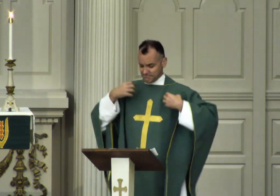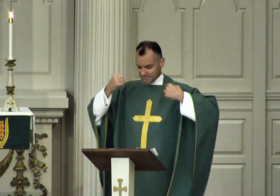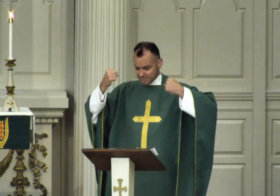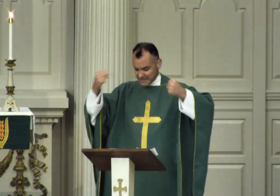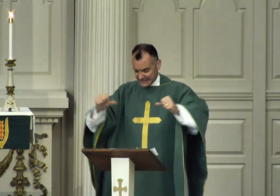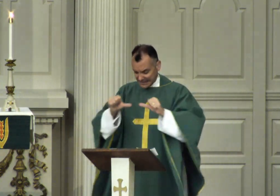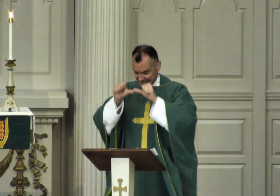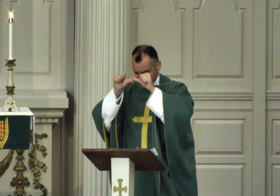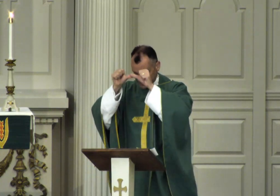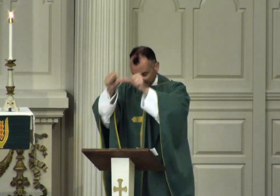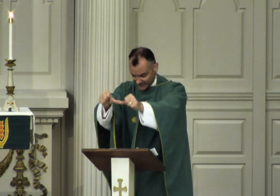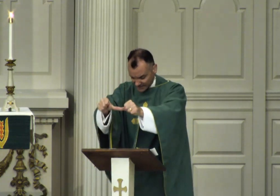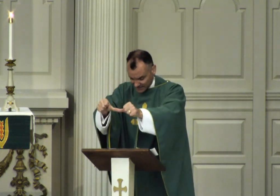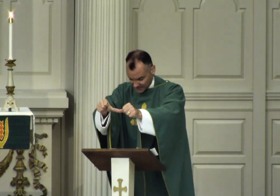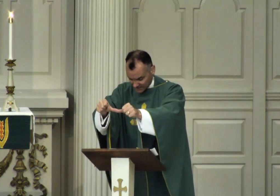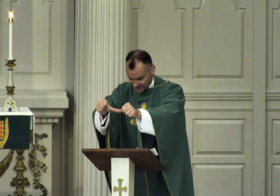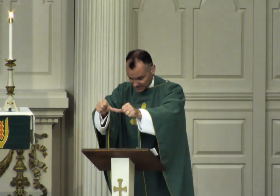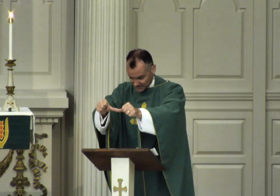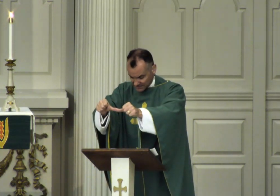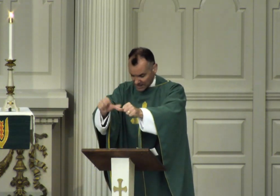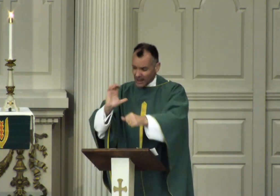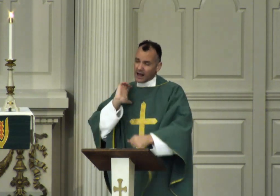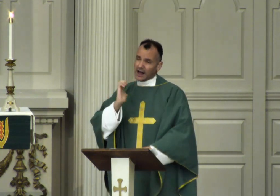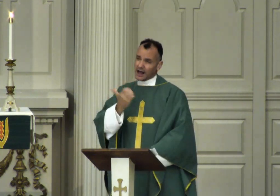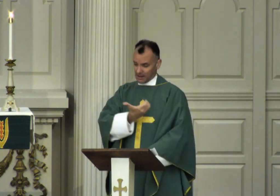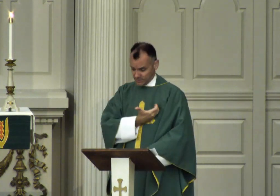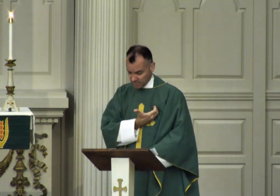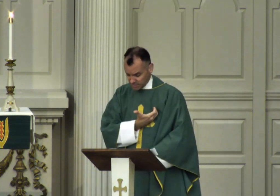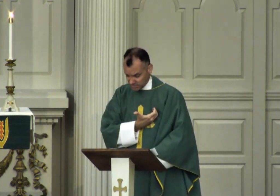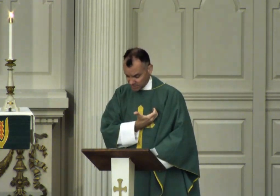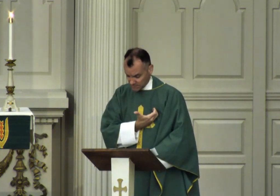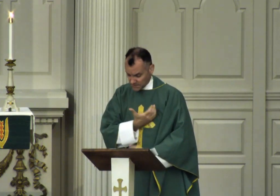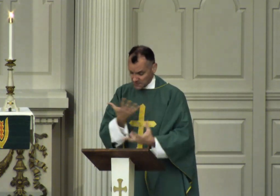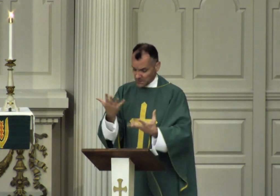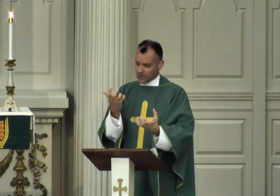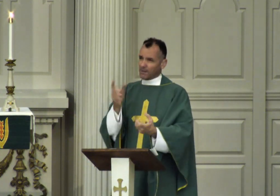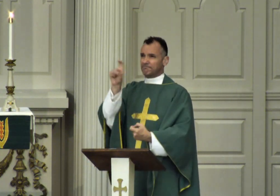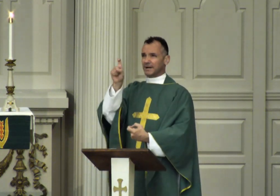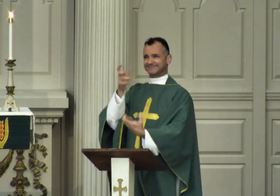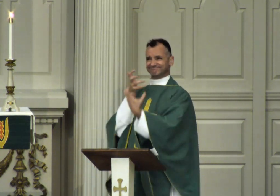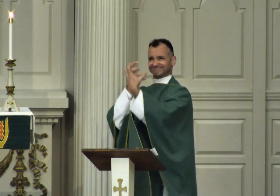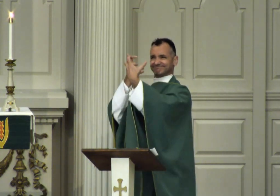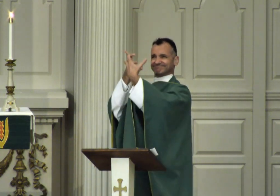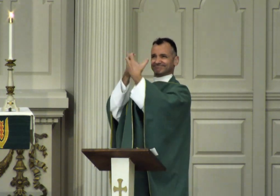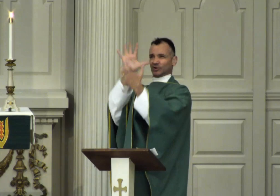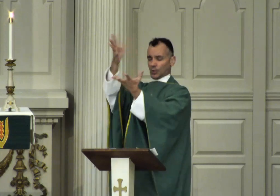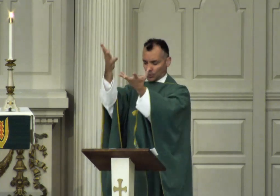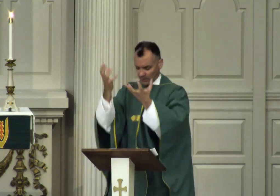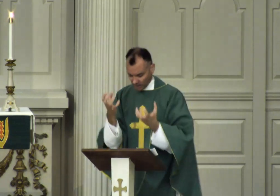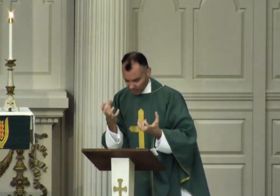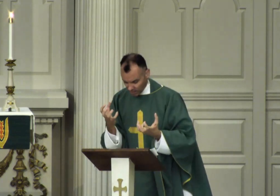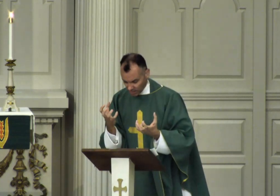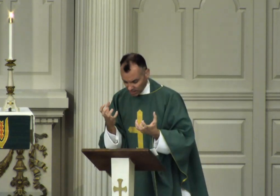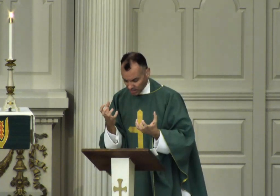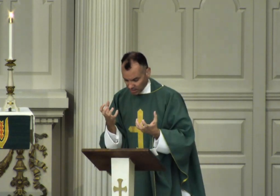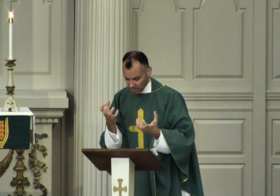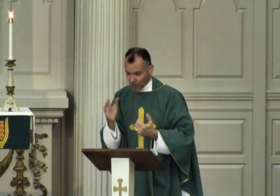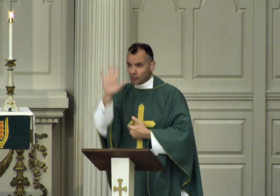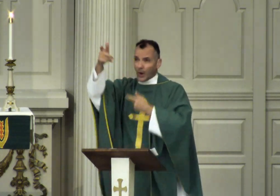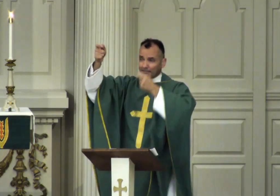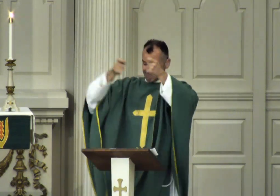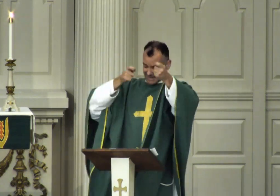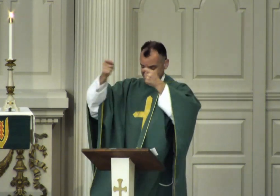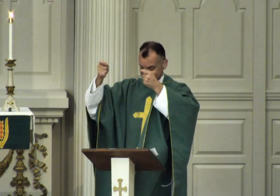Almighty, ever-living God, grant that we may always conform our will to yours and serve your majesty